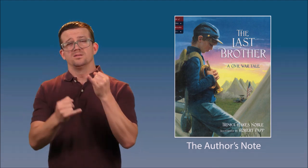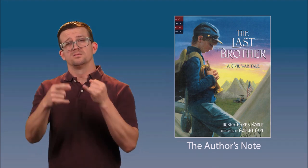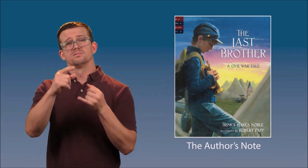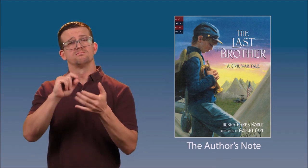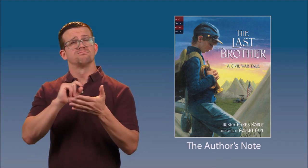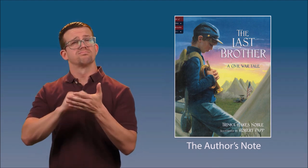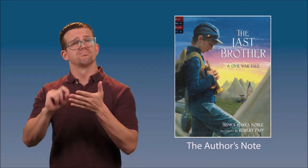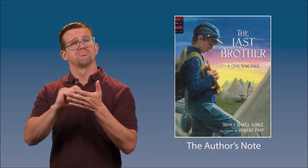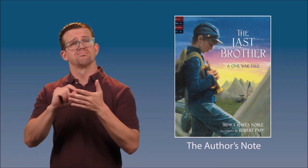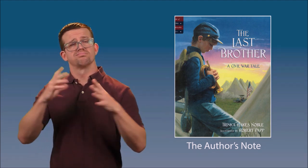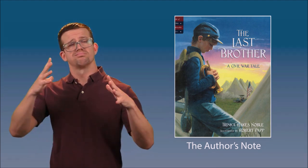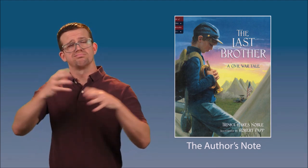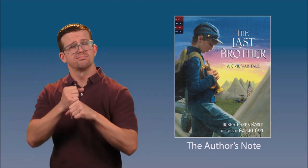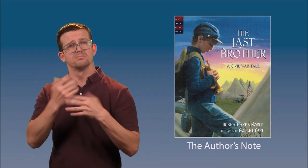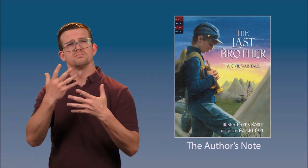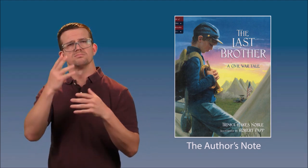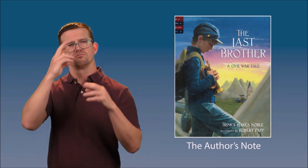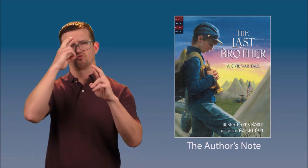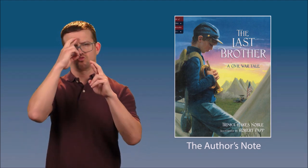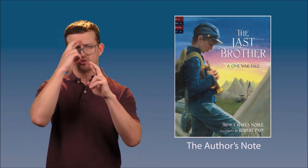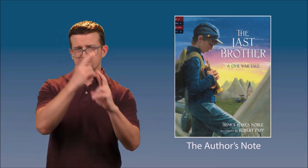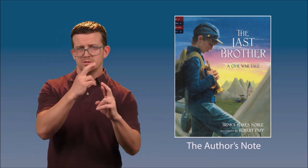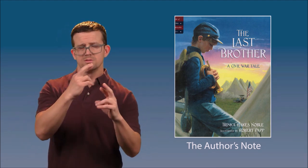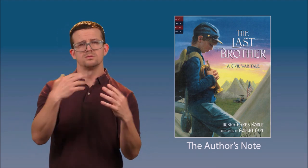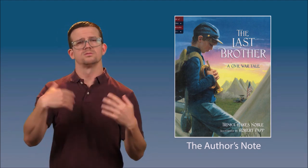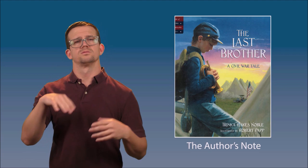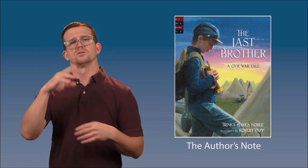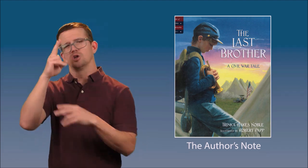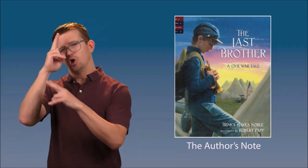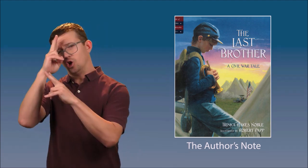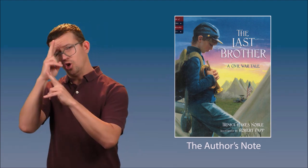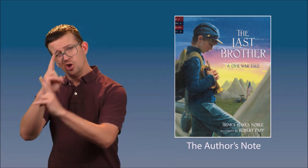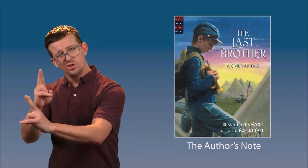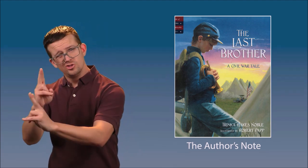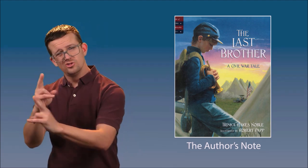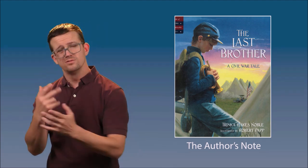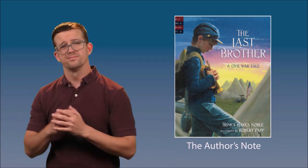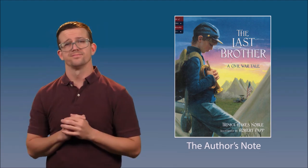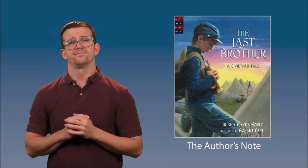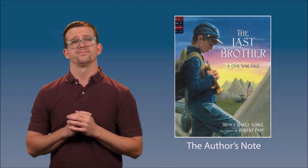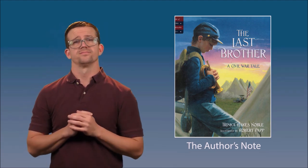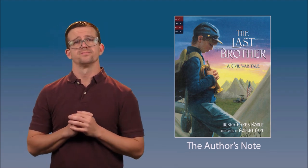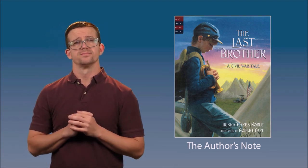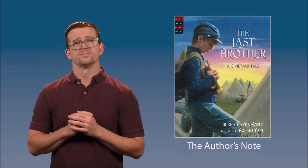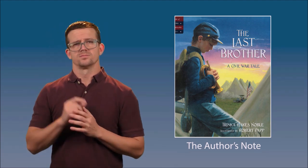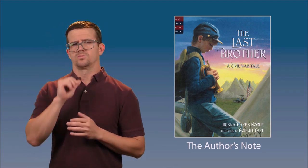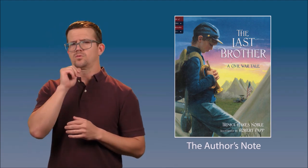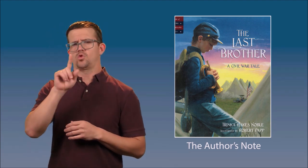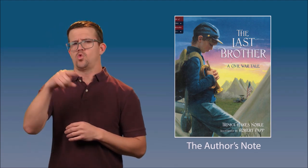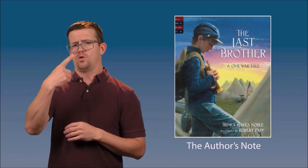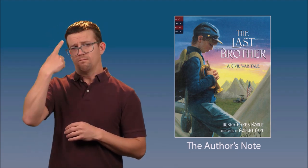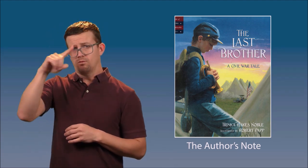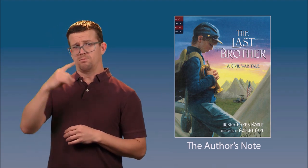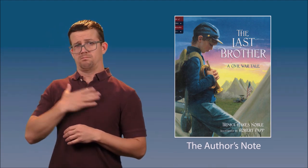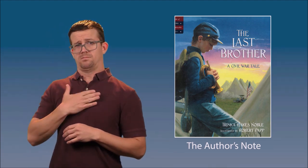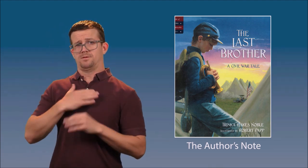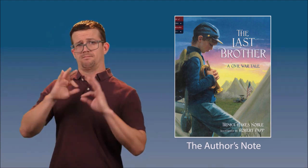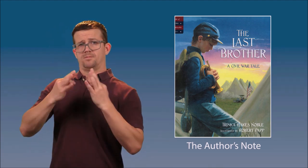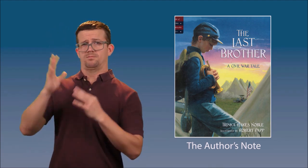The Last Brother was written with deep respect and honor, not only for my ancestors, but for all